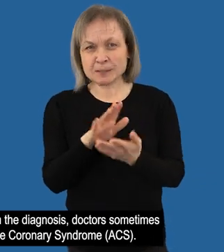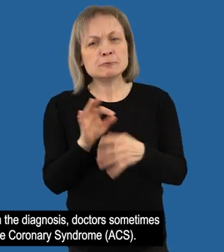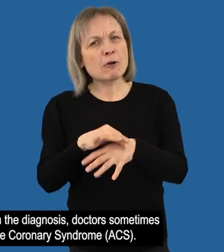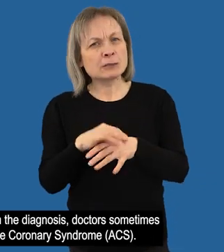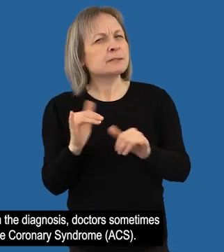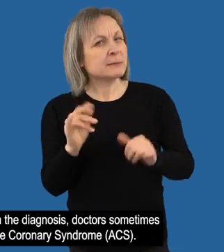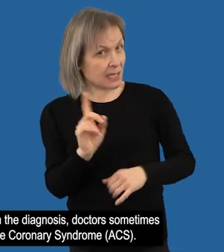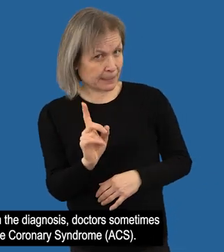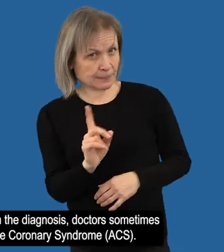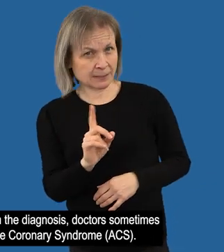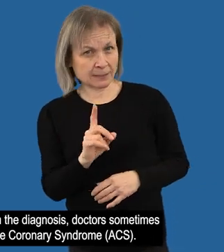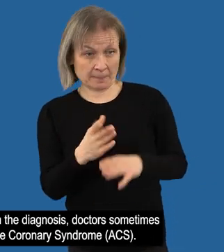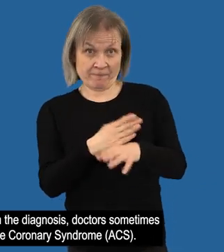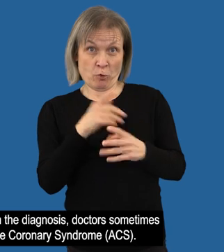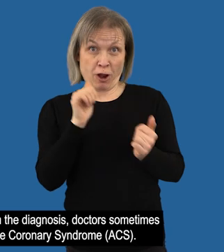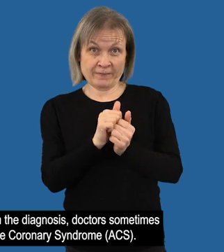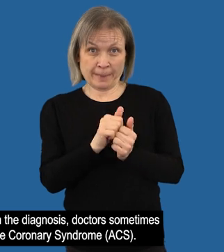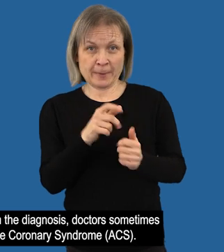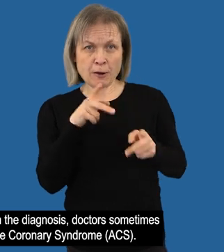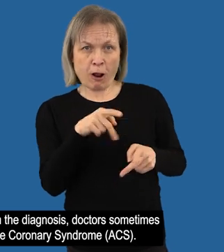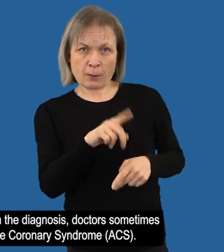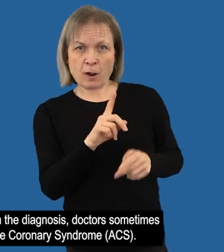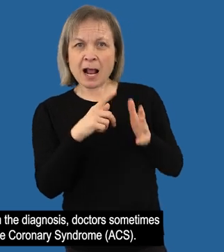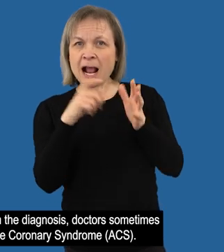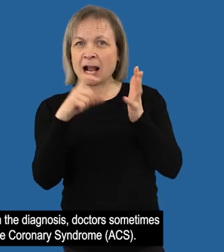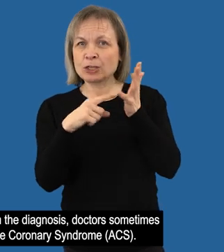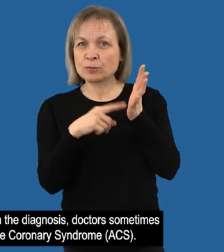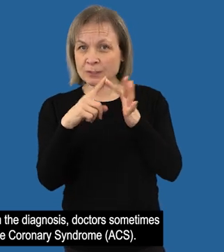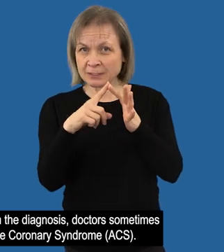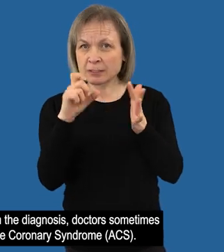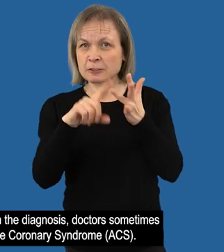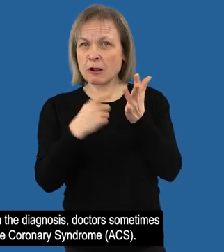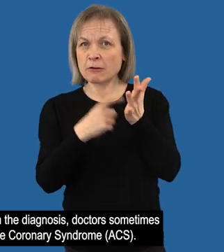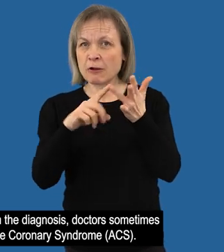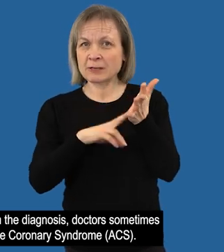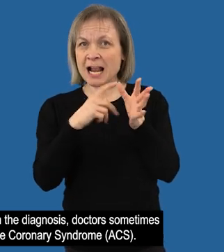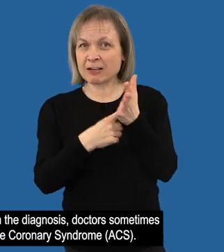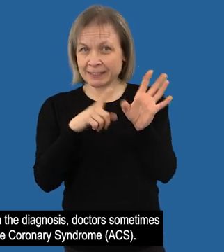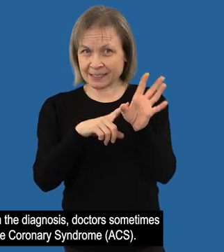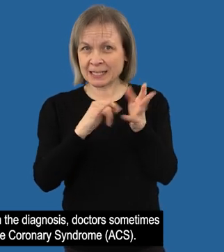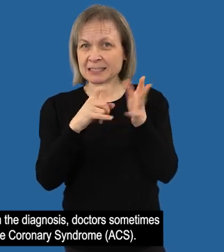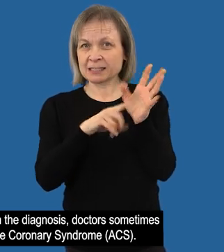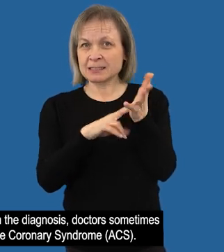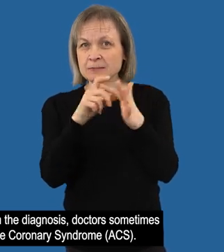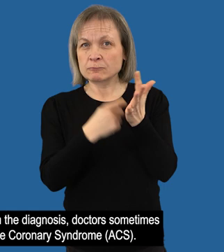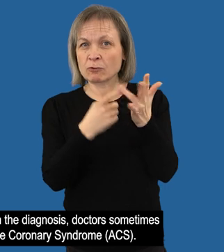Until tests confirm the diagnosis, doctors sometimes call this acute coronary syndrome,